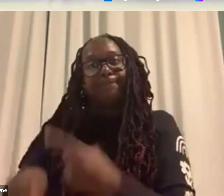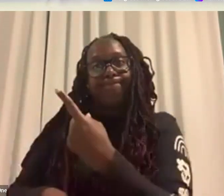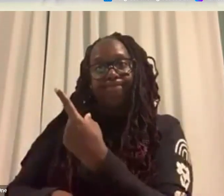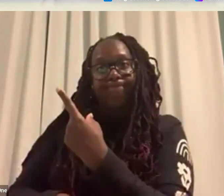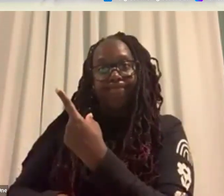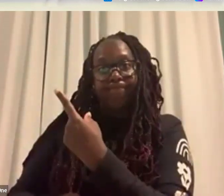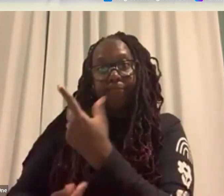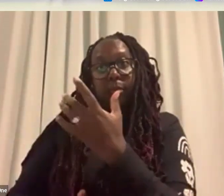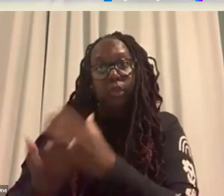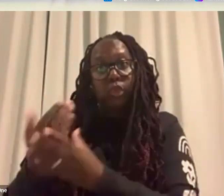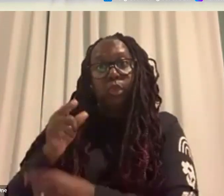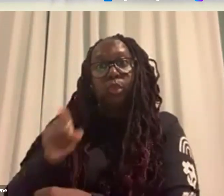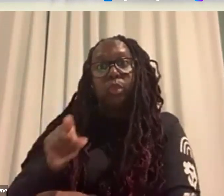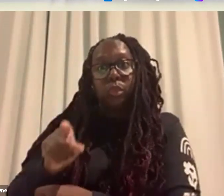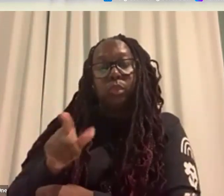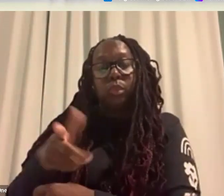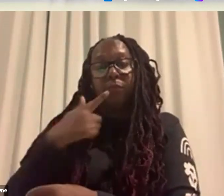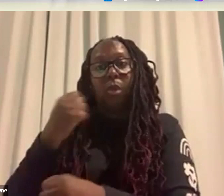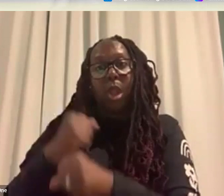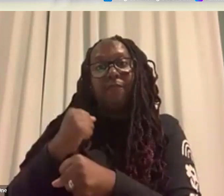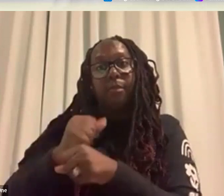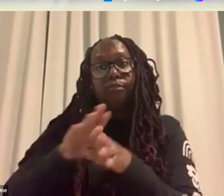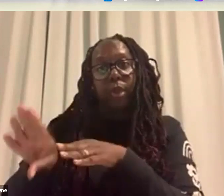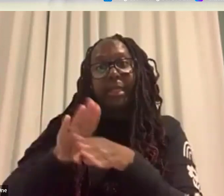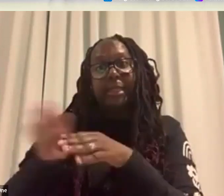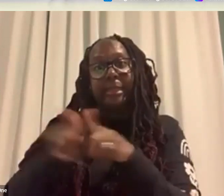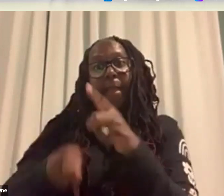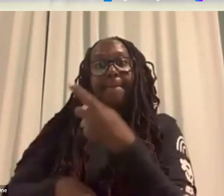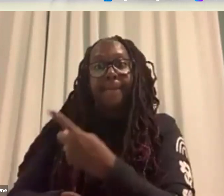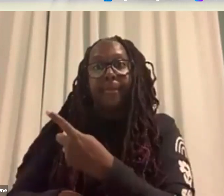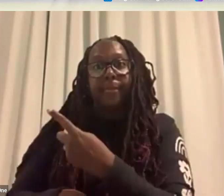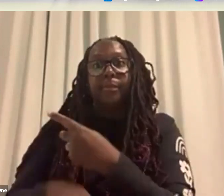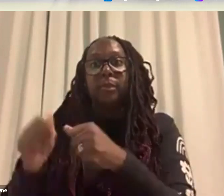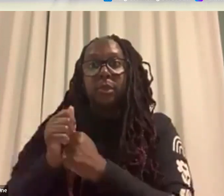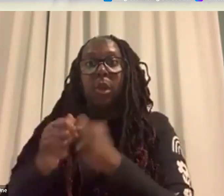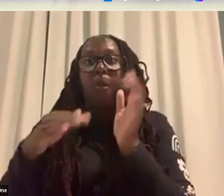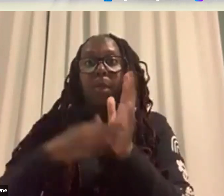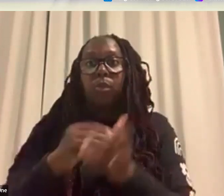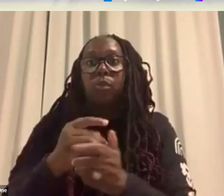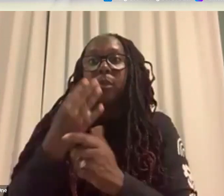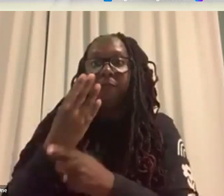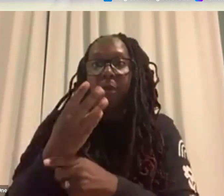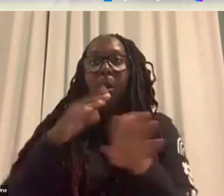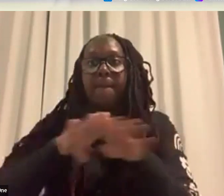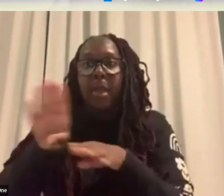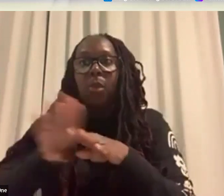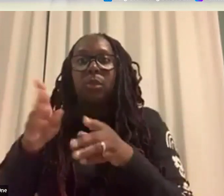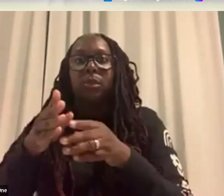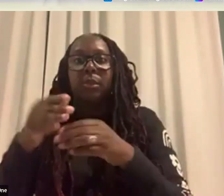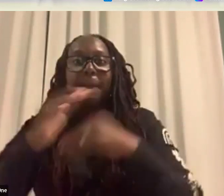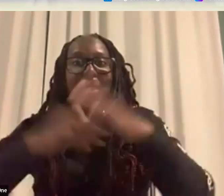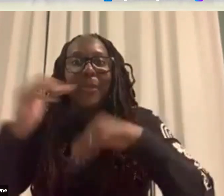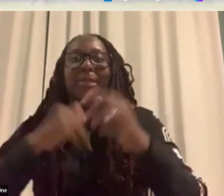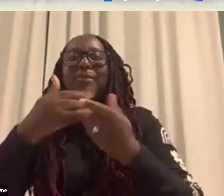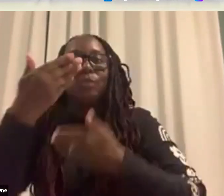new approaches into their government practices. So module 4 looks at how to build a narrative for donut